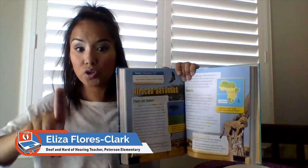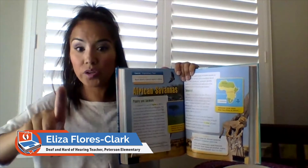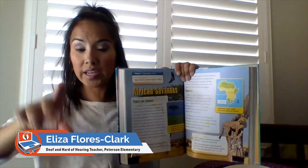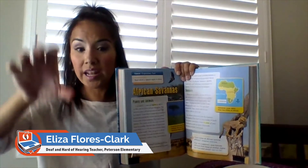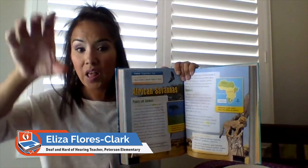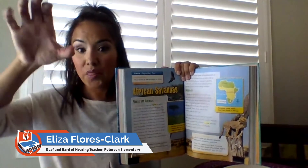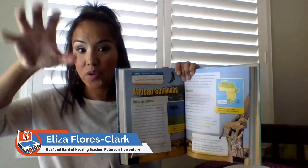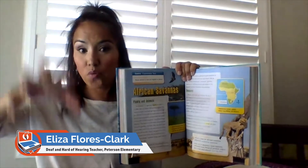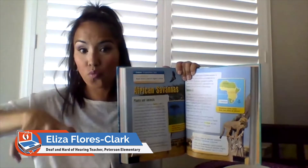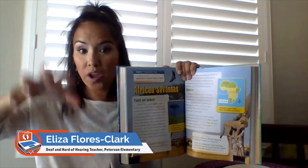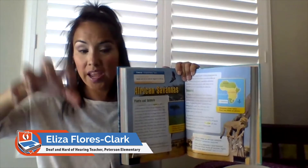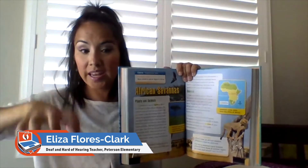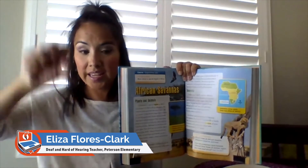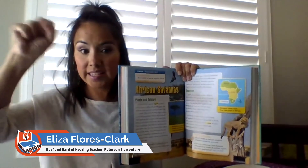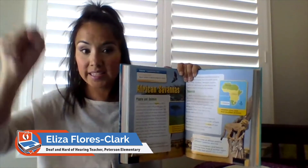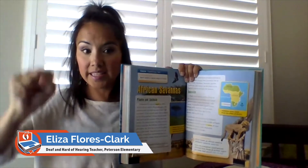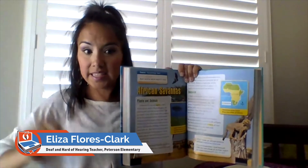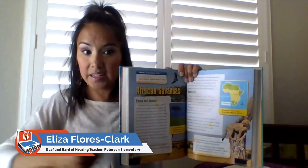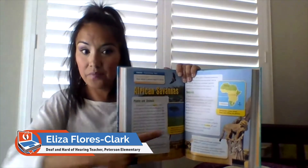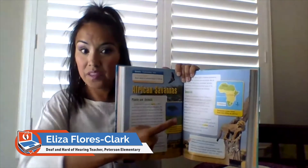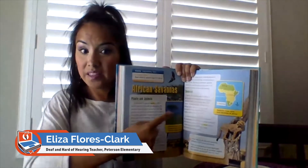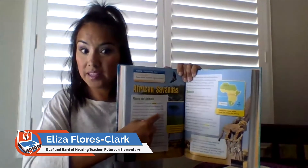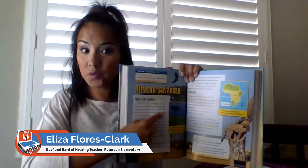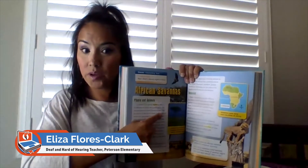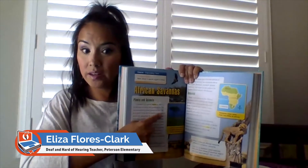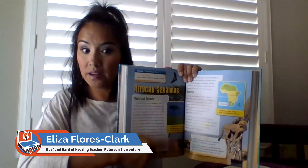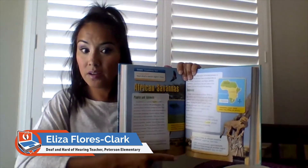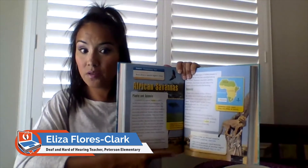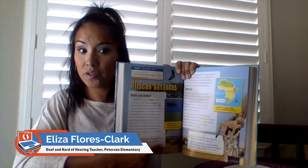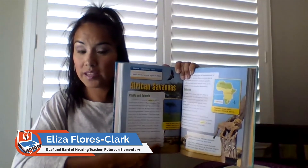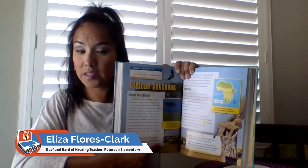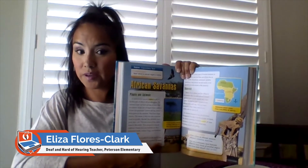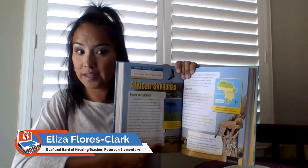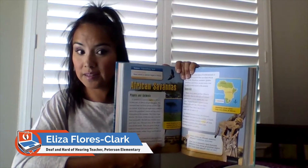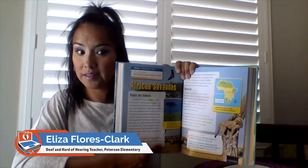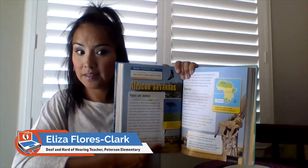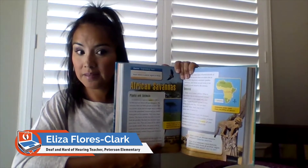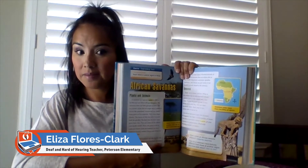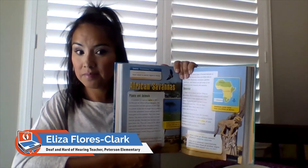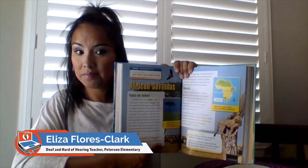during season? This one or the?